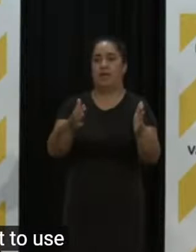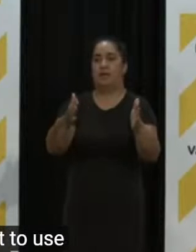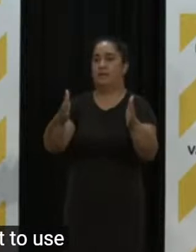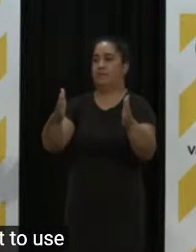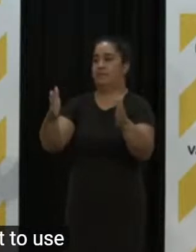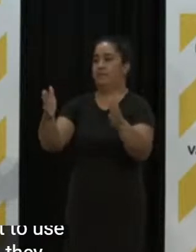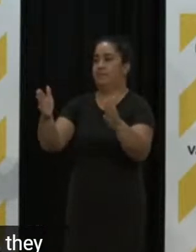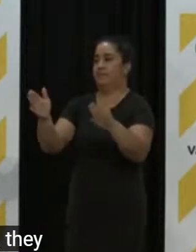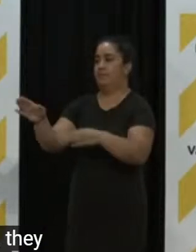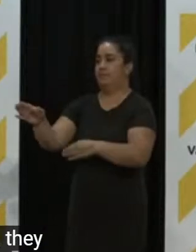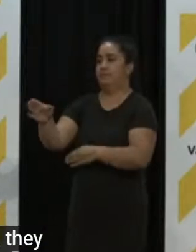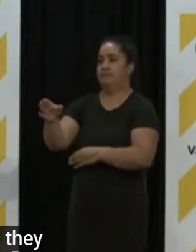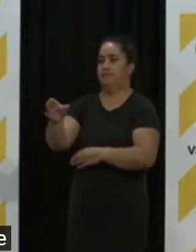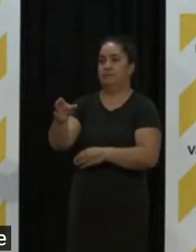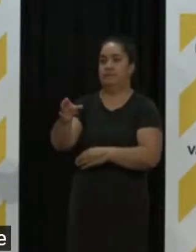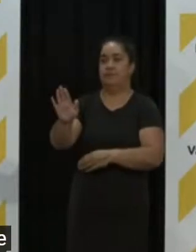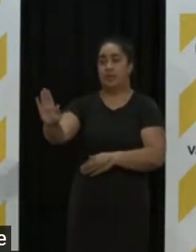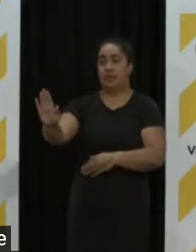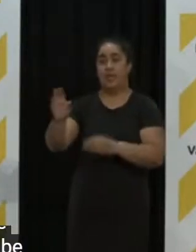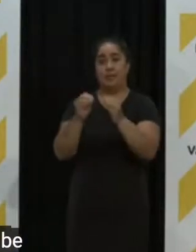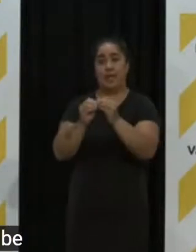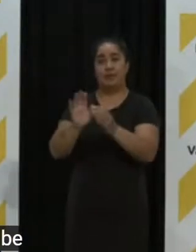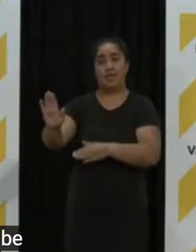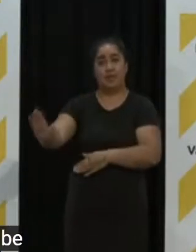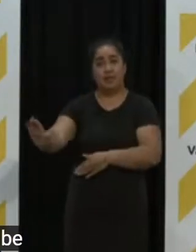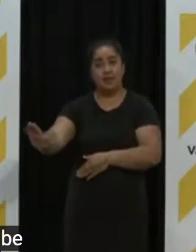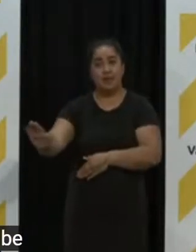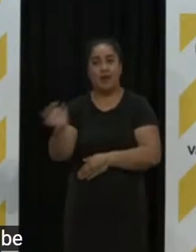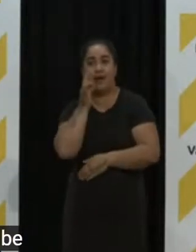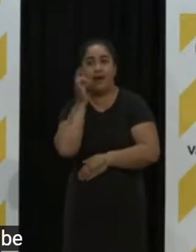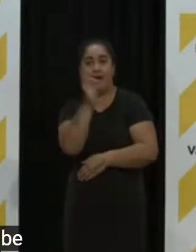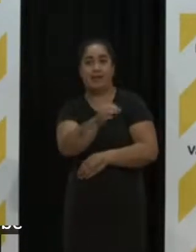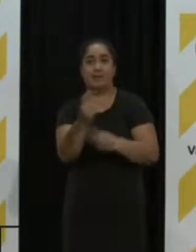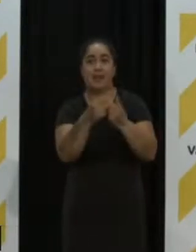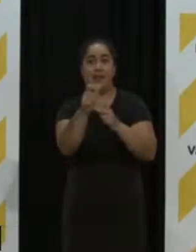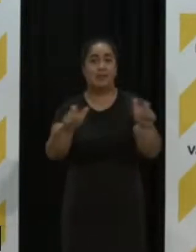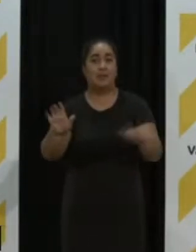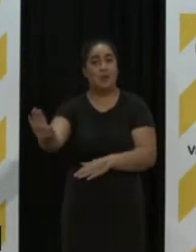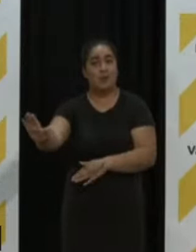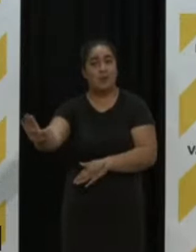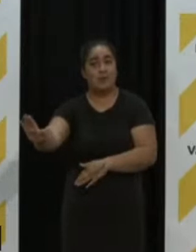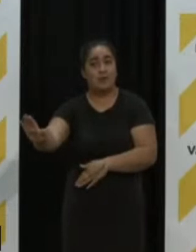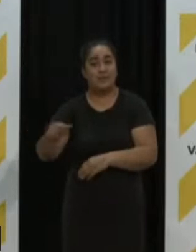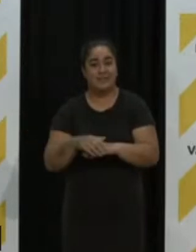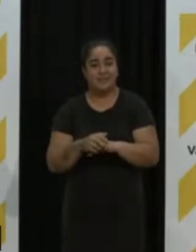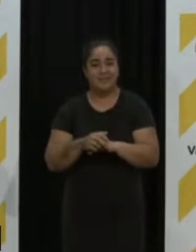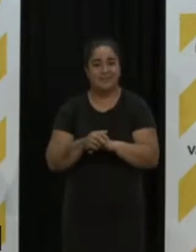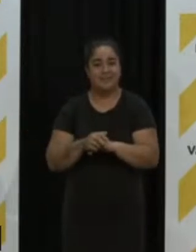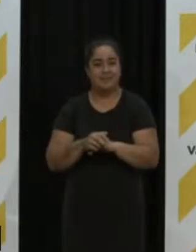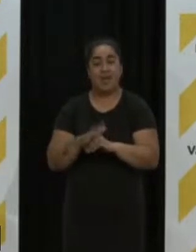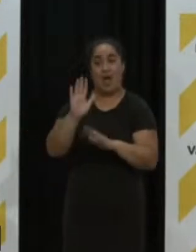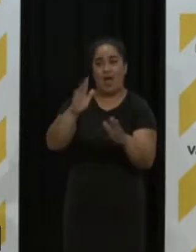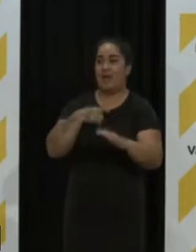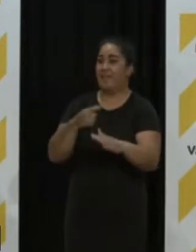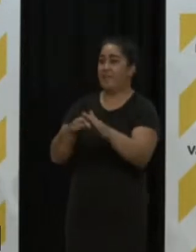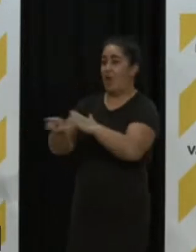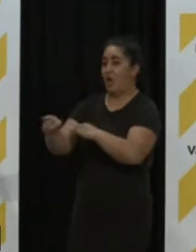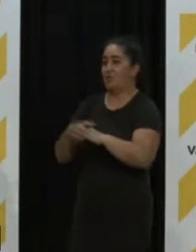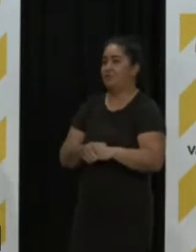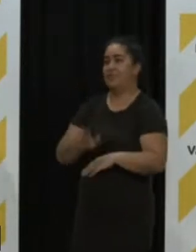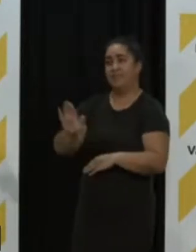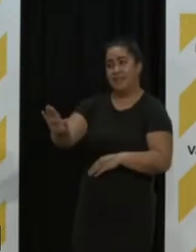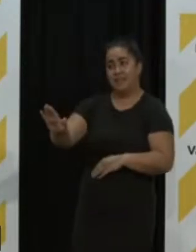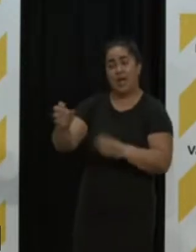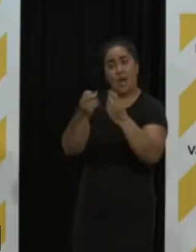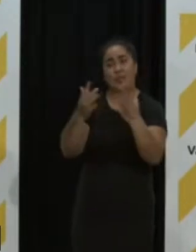that around. Just Barry, if you don't mind, I'm just going to come to a few people who haven't had a chance, and then I'll double back to you. But Barry, quite a few people